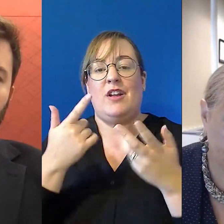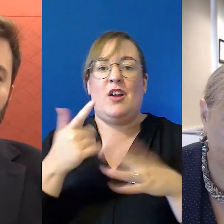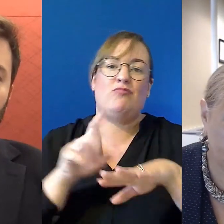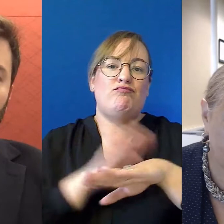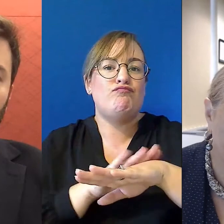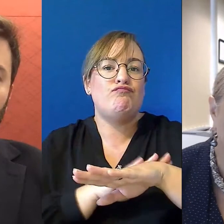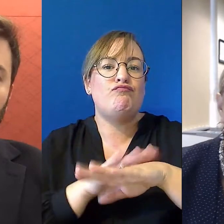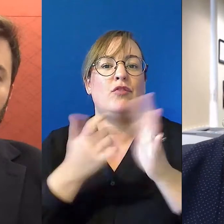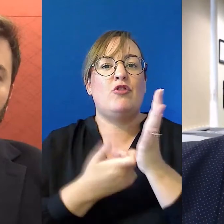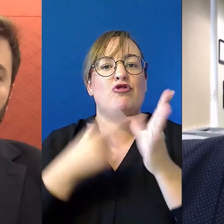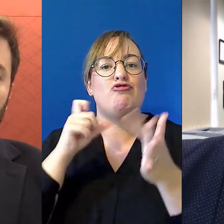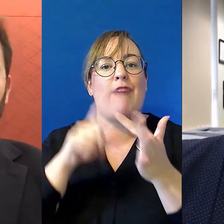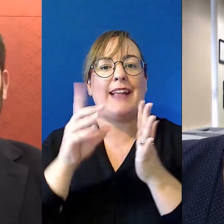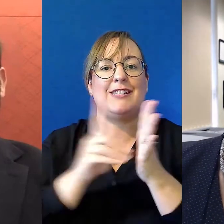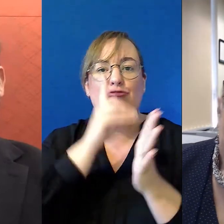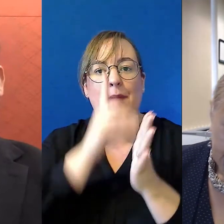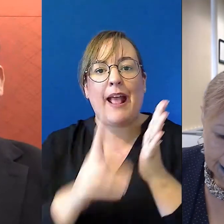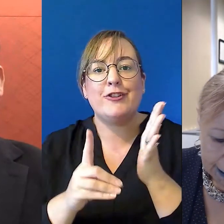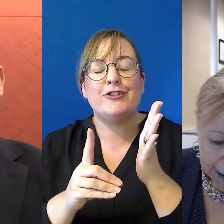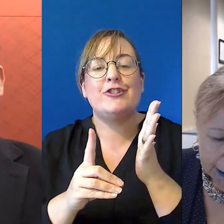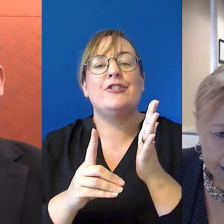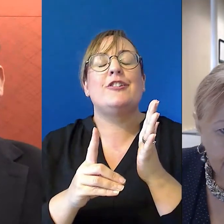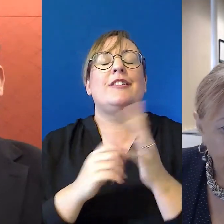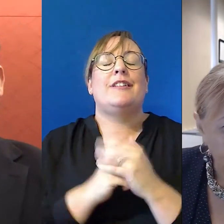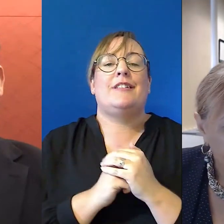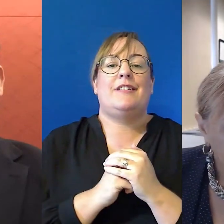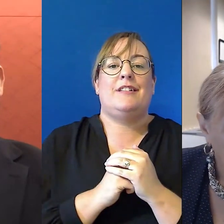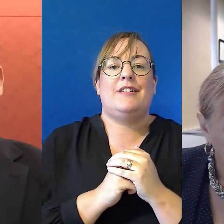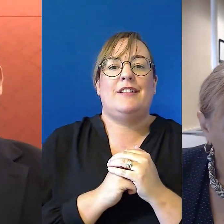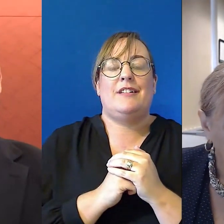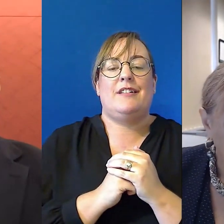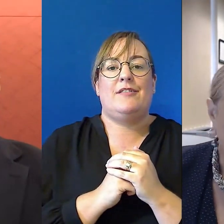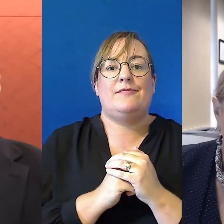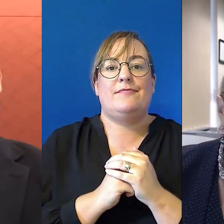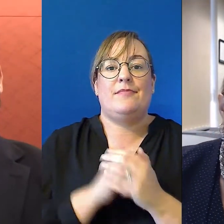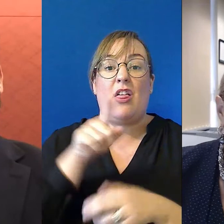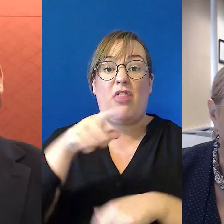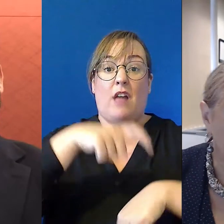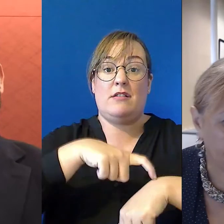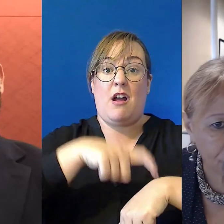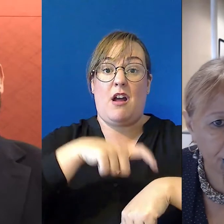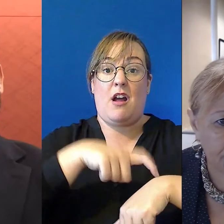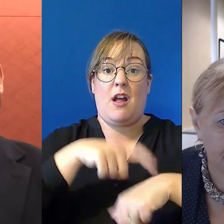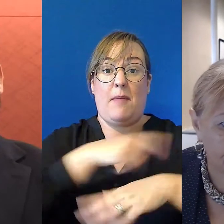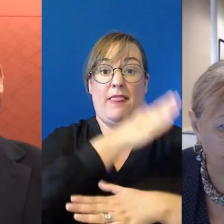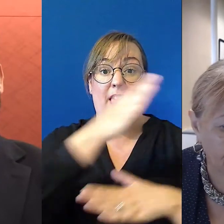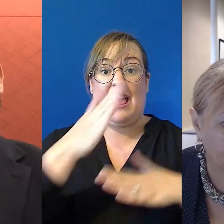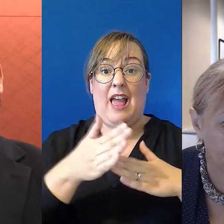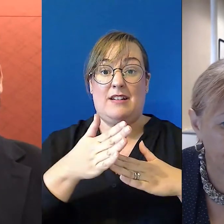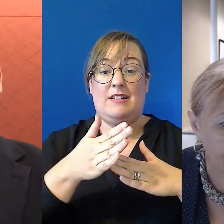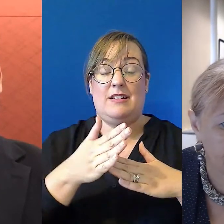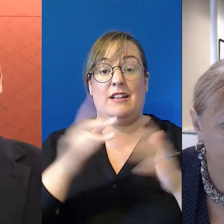in favour of those who filed the complaint. And that in the end resulted in the